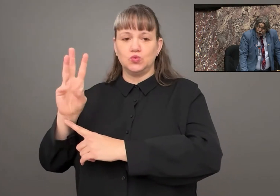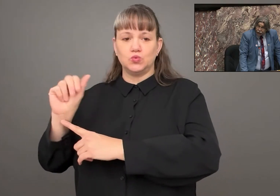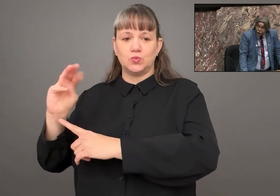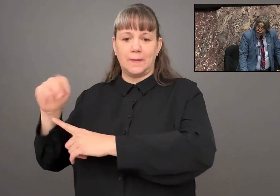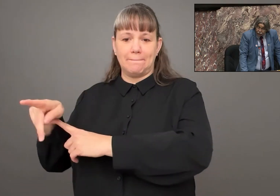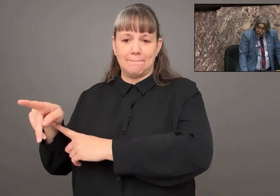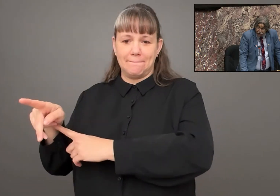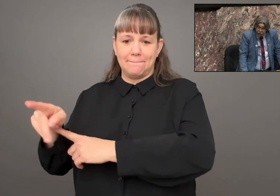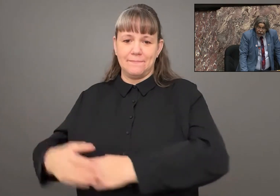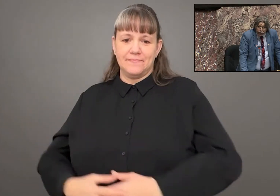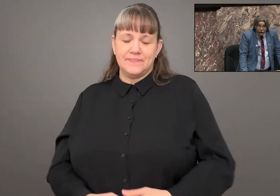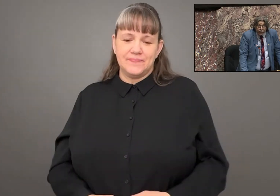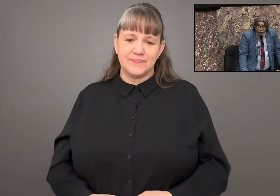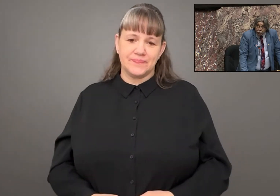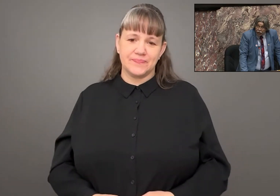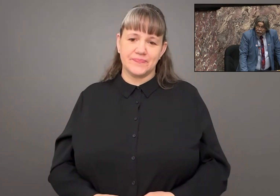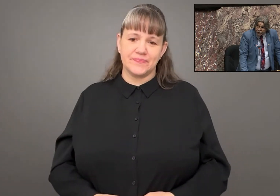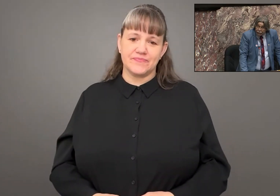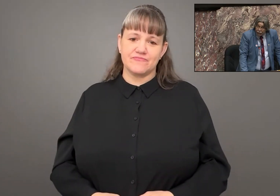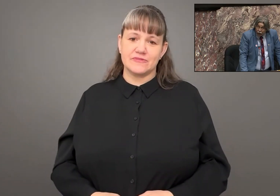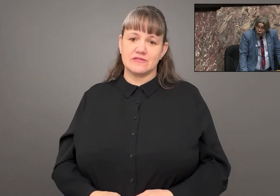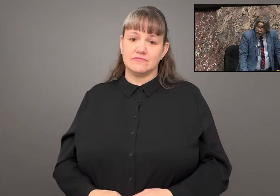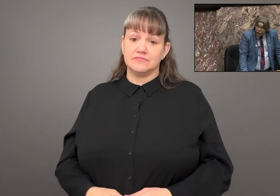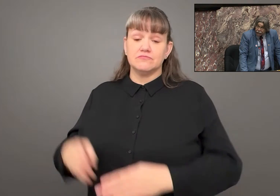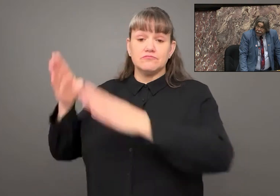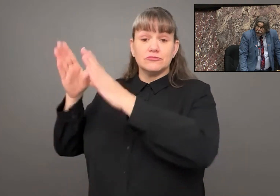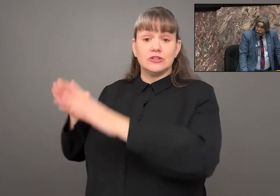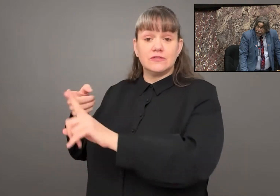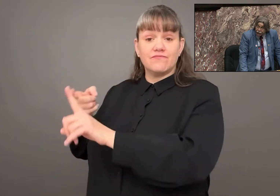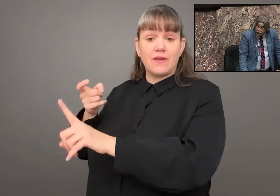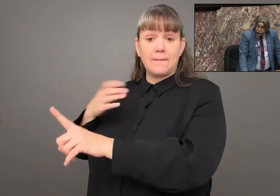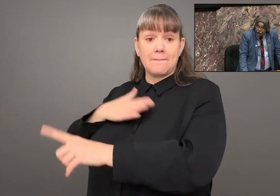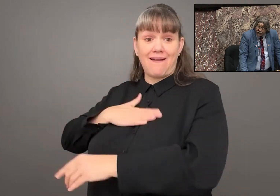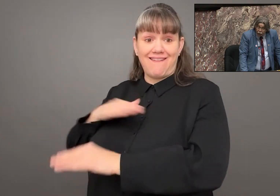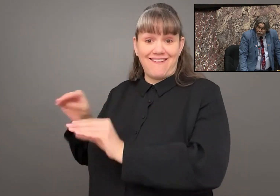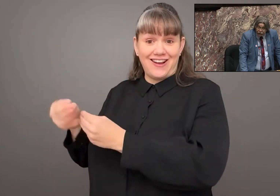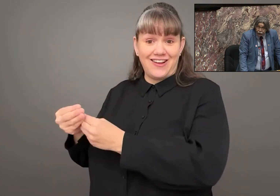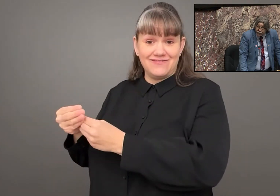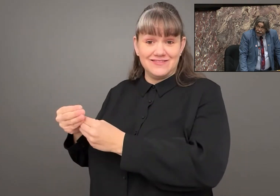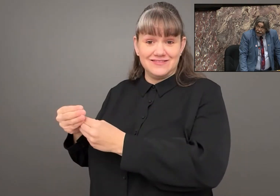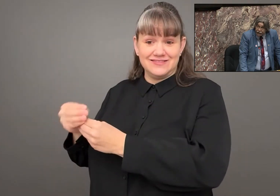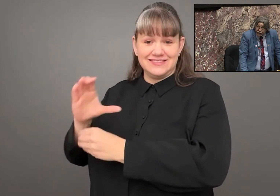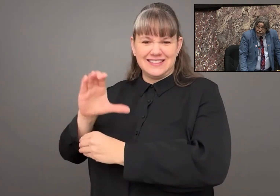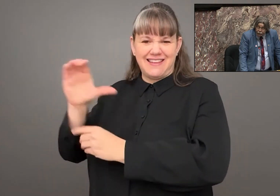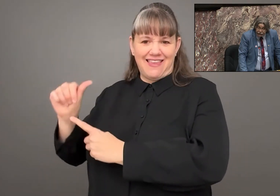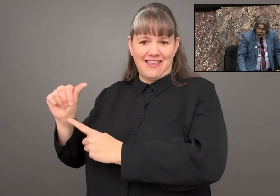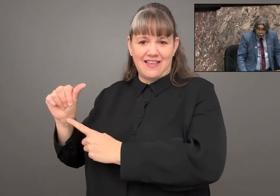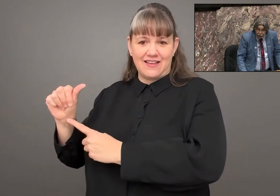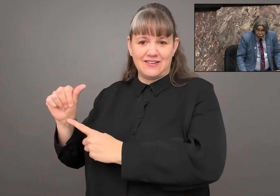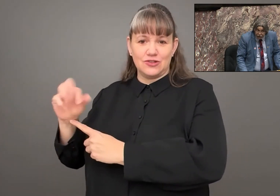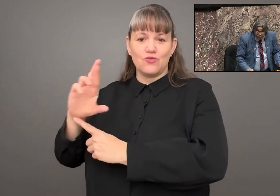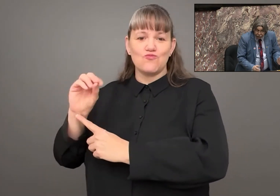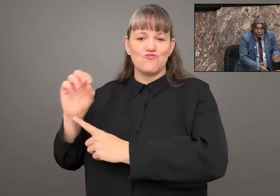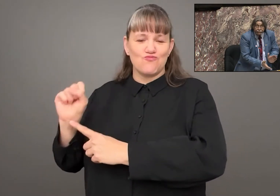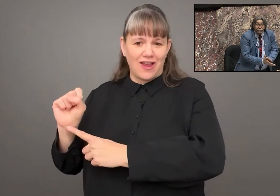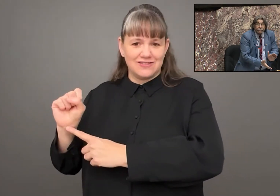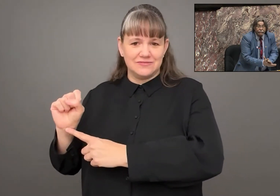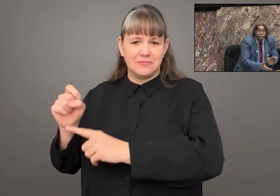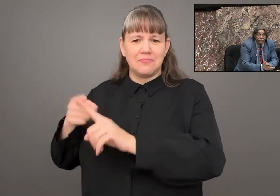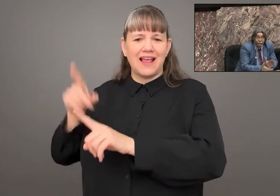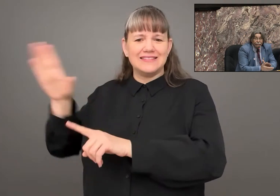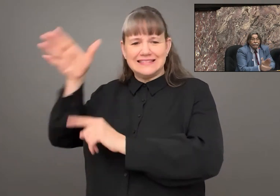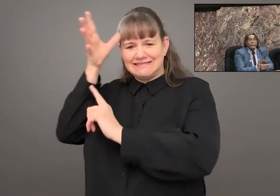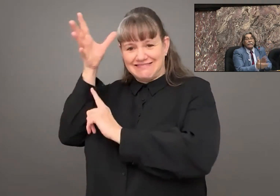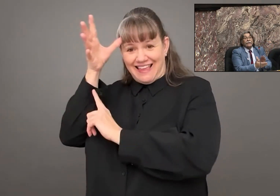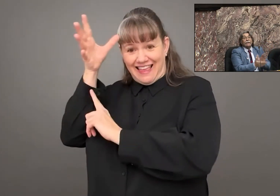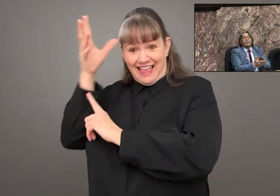his father, Ernie. I'd like to welcome them all the way here from Sicamous, and I hope they enjoy the day at the Ledge. Please give them a big hand.